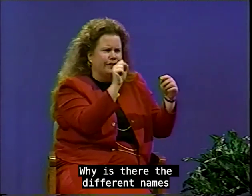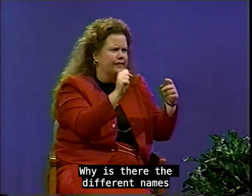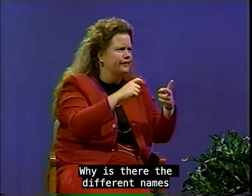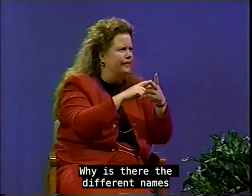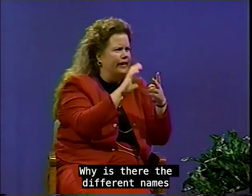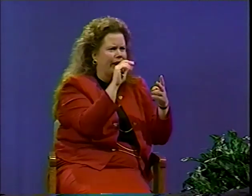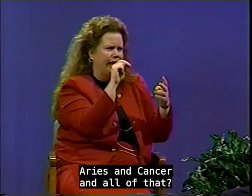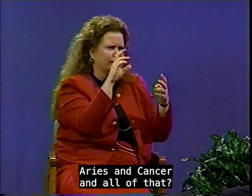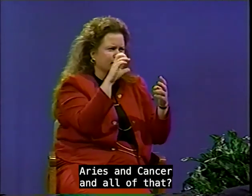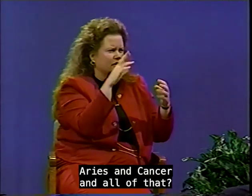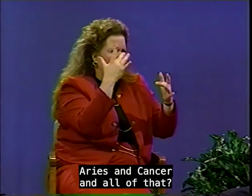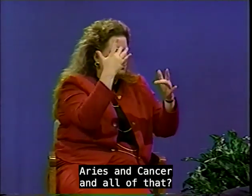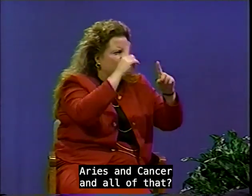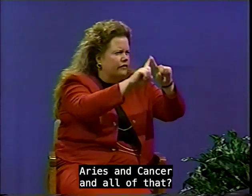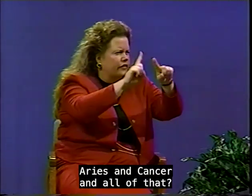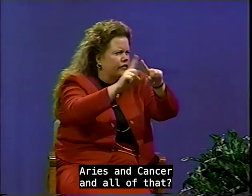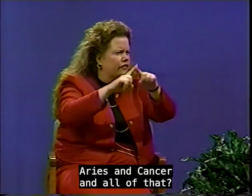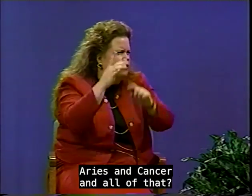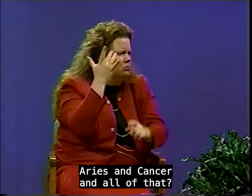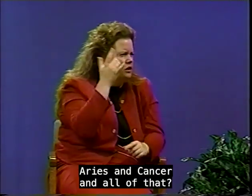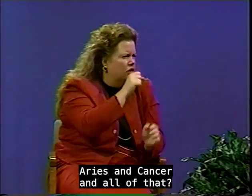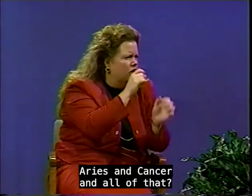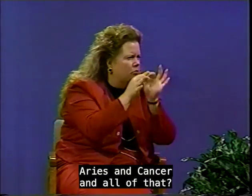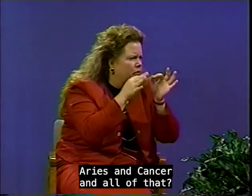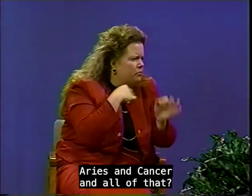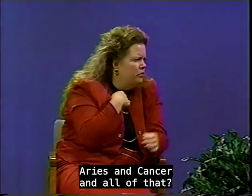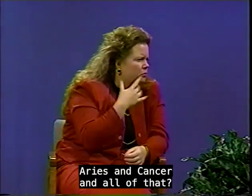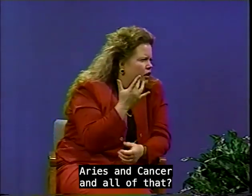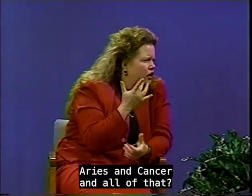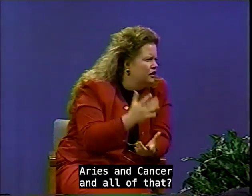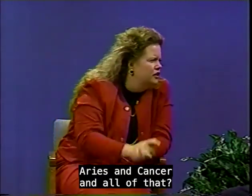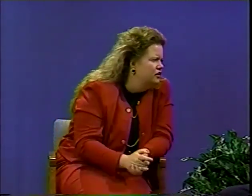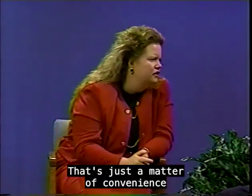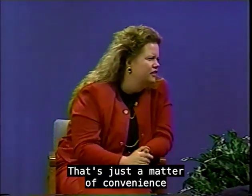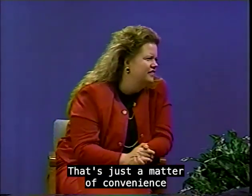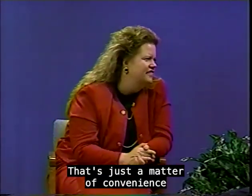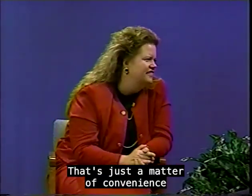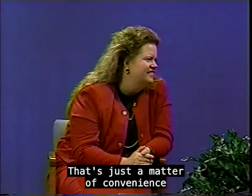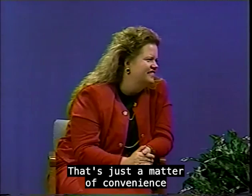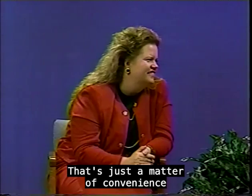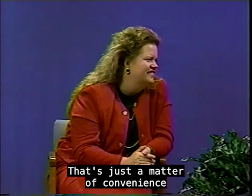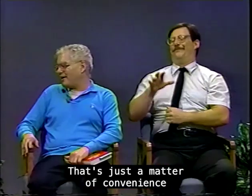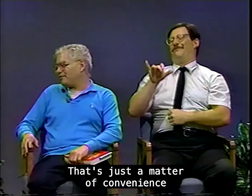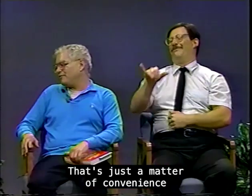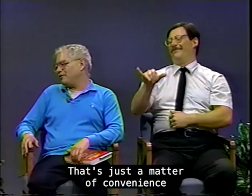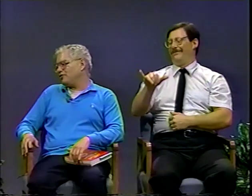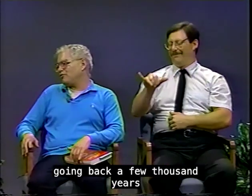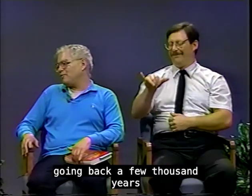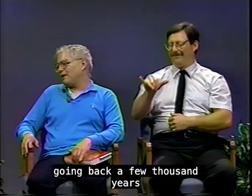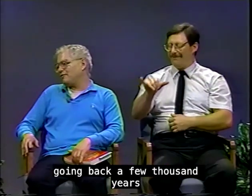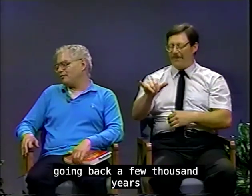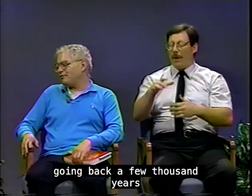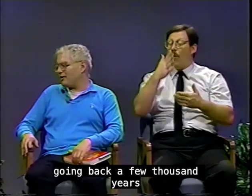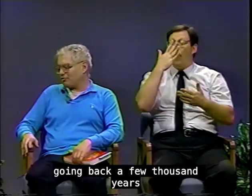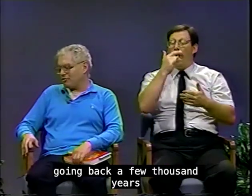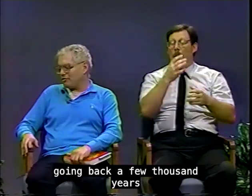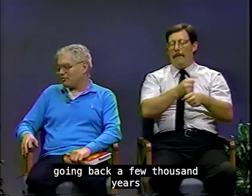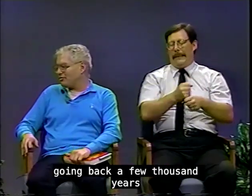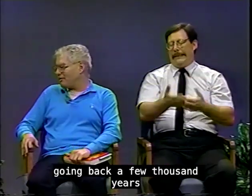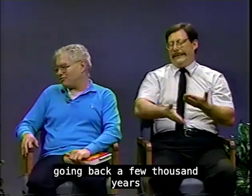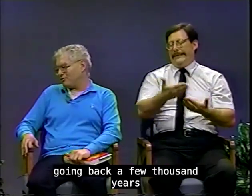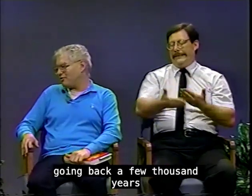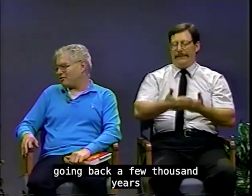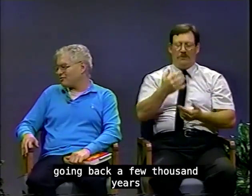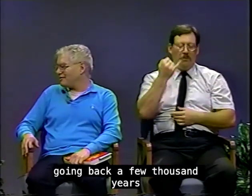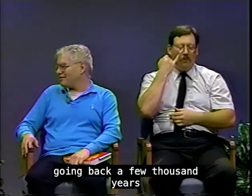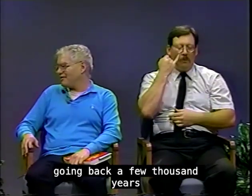Why is there the different names, Aries and Cancer and all of that? That's just a matter of convenience going back a few thousand years